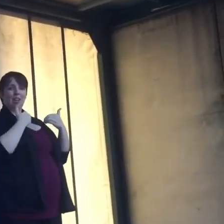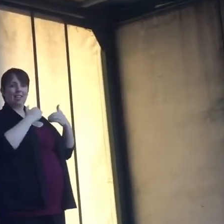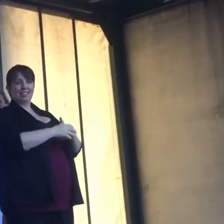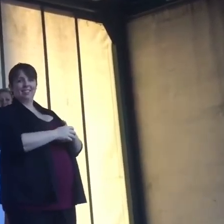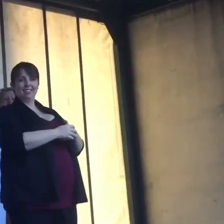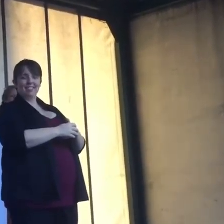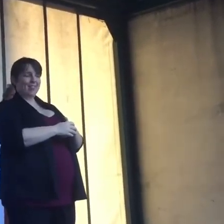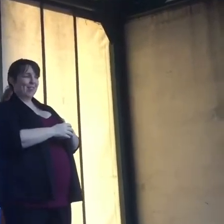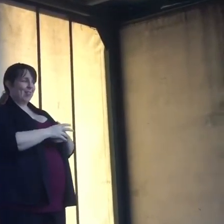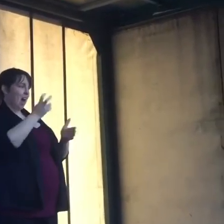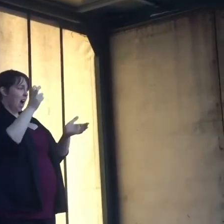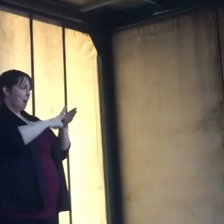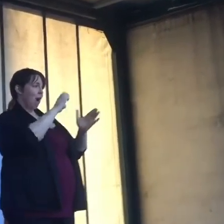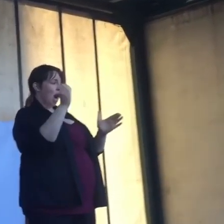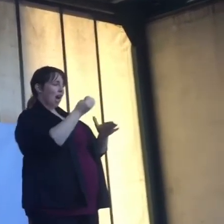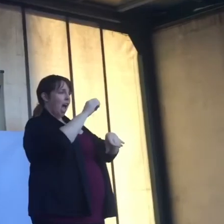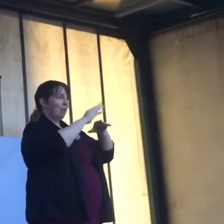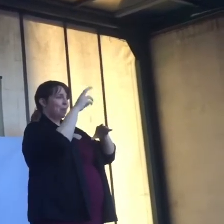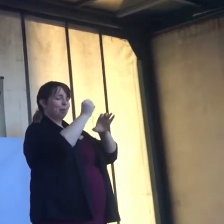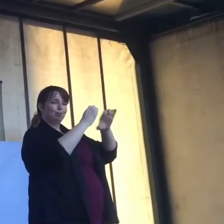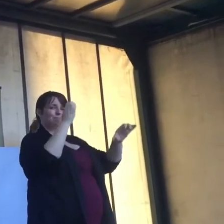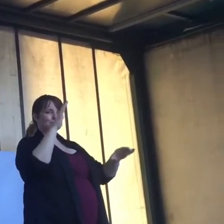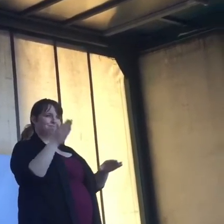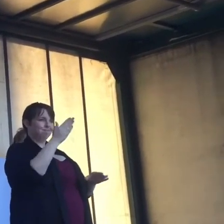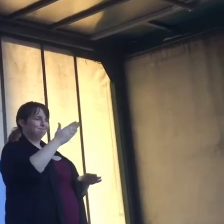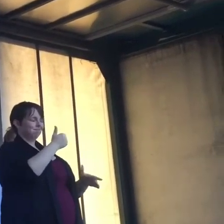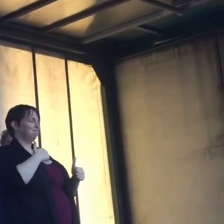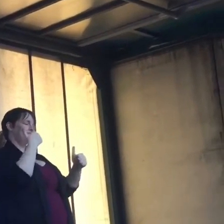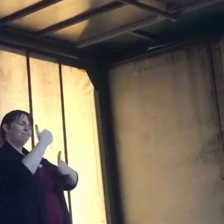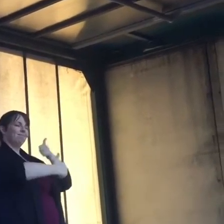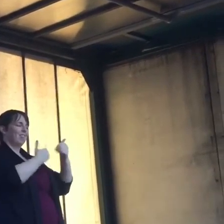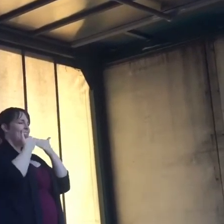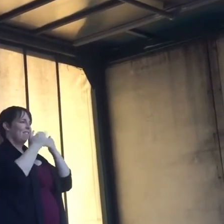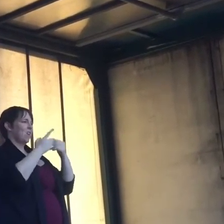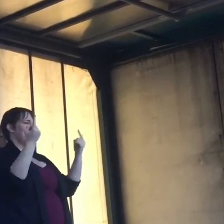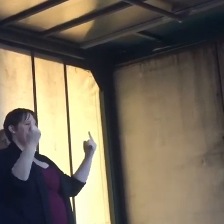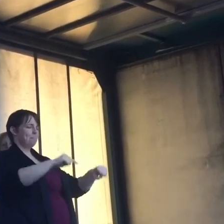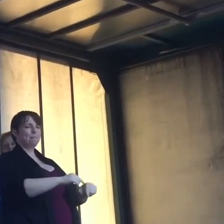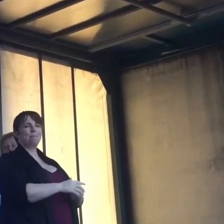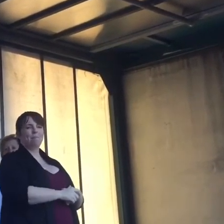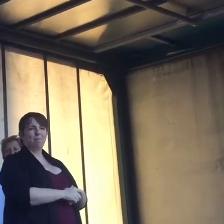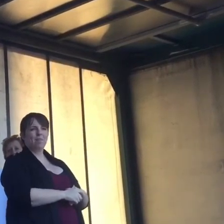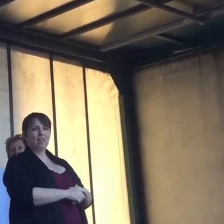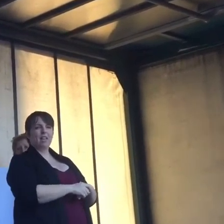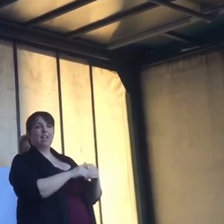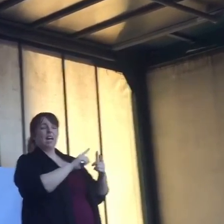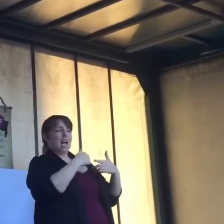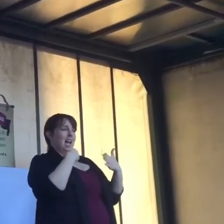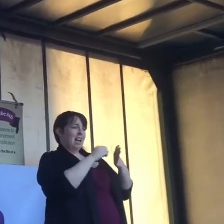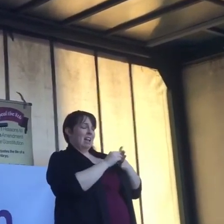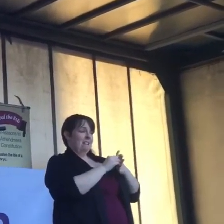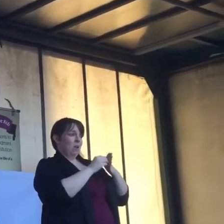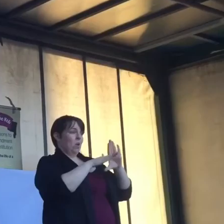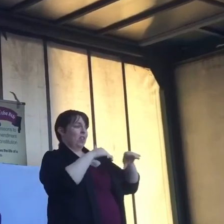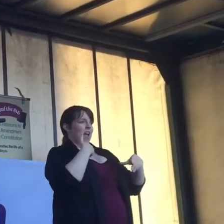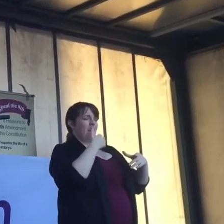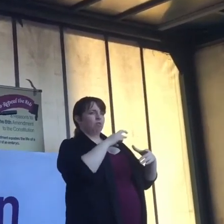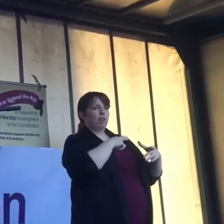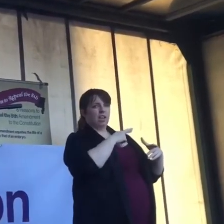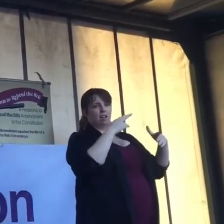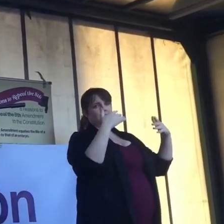you've got up early, you hopped on a bus, and we really, really, really appreciate that. We also have joining us